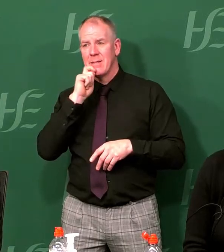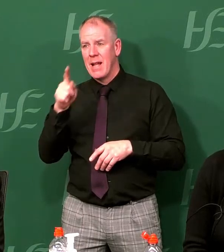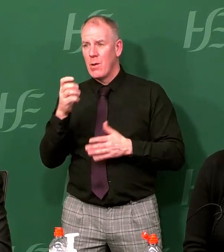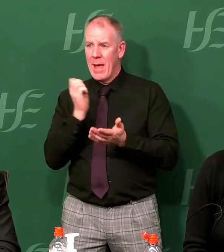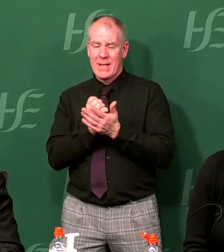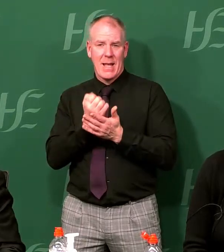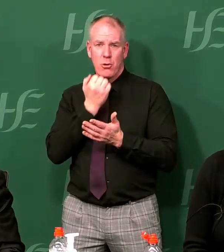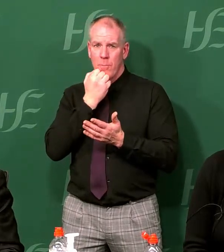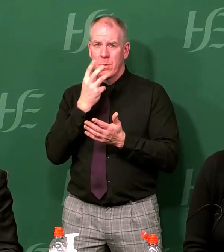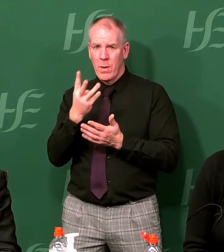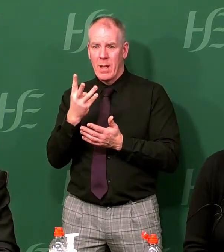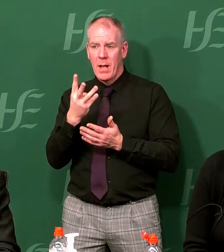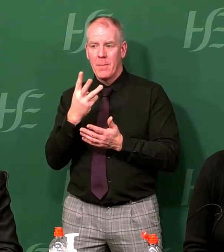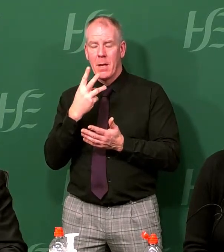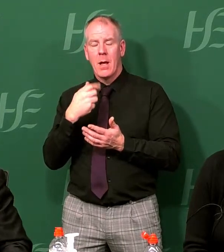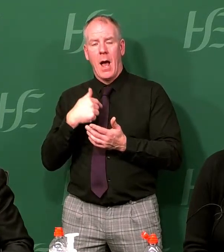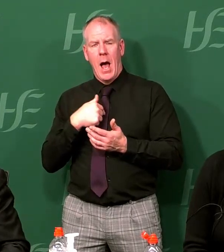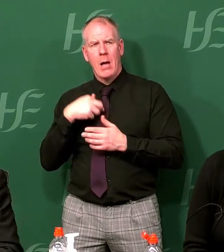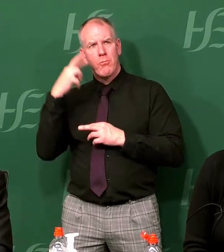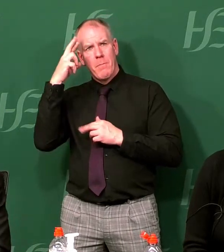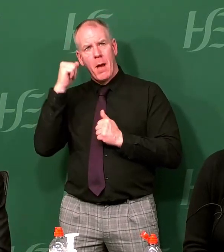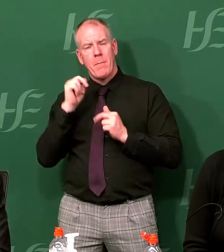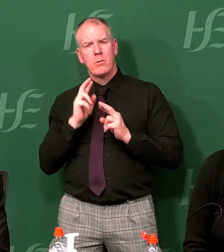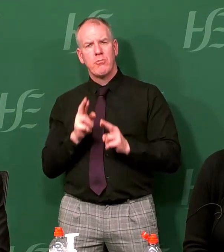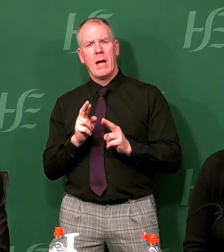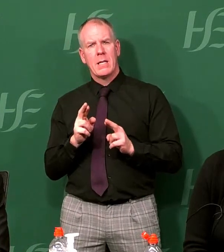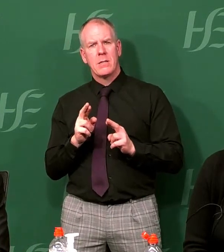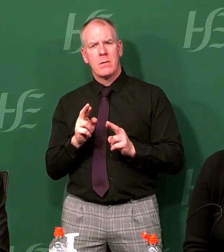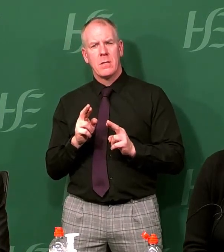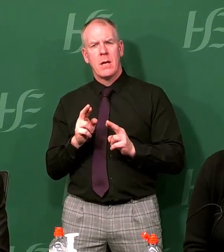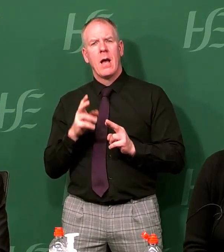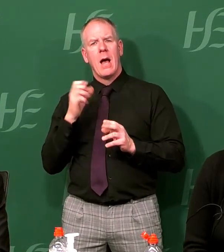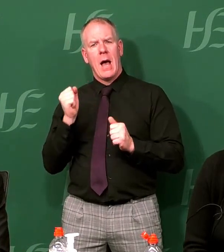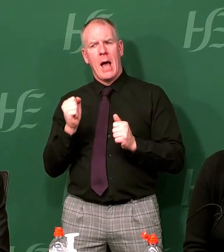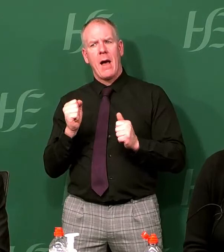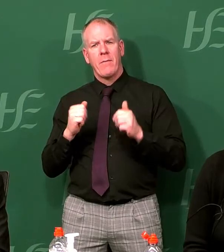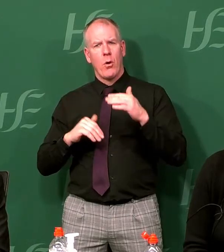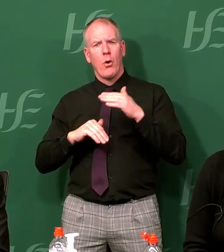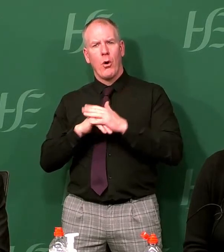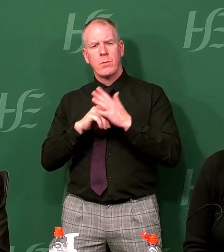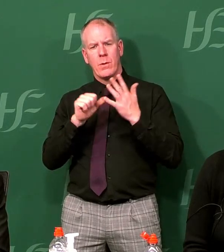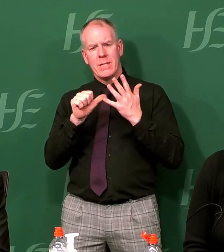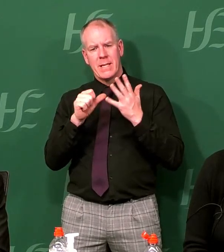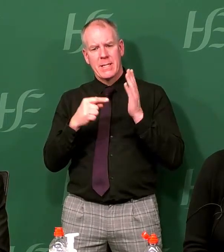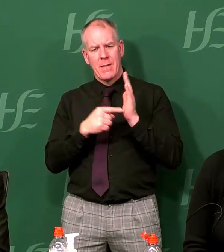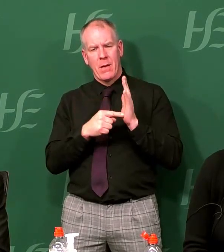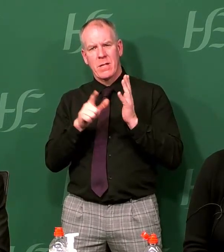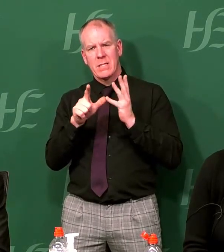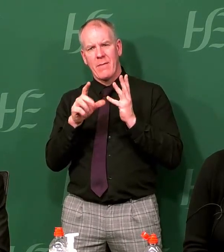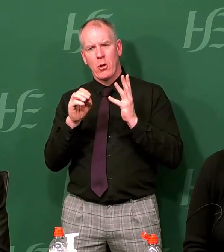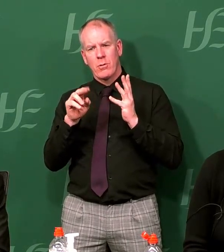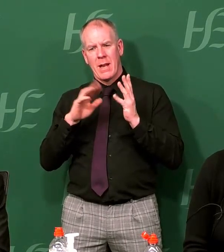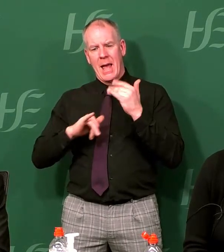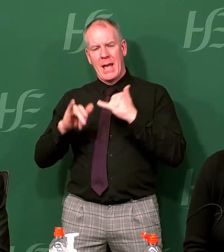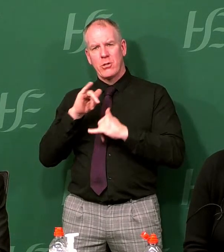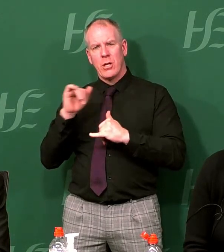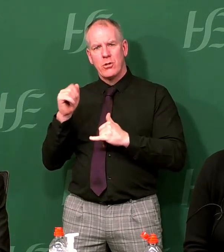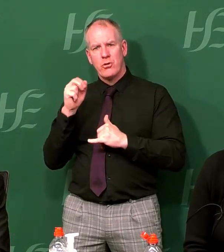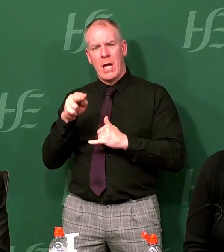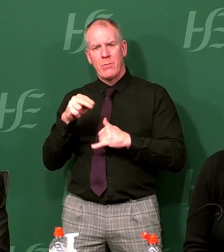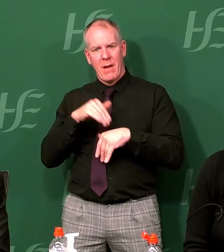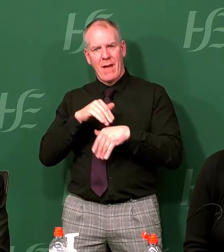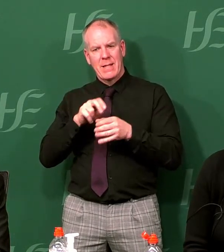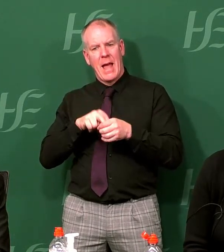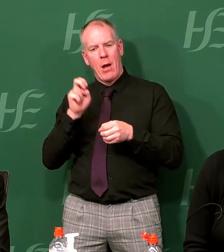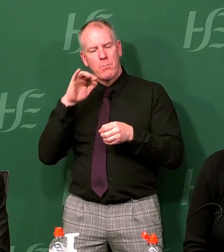at some stage, but my recollection, I think we got to about 6,700, maybe 7,000 last year in January through the